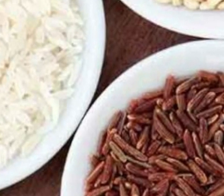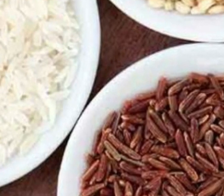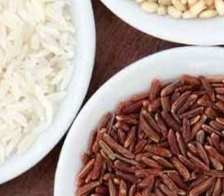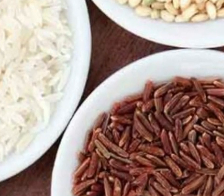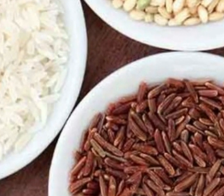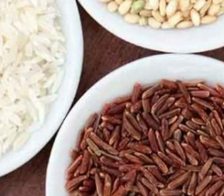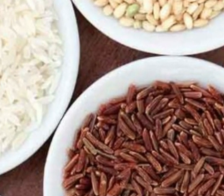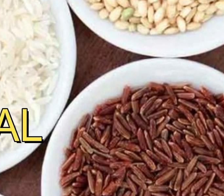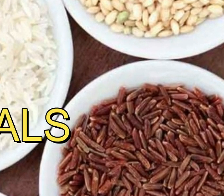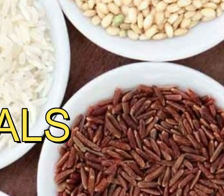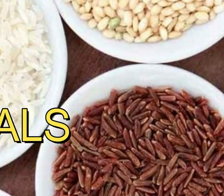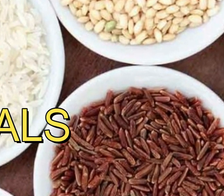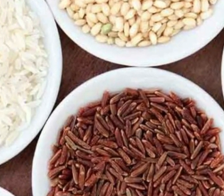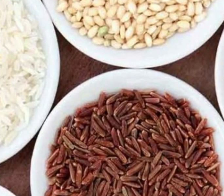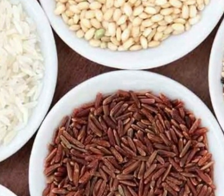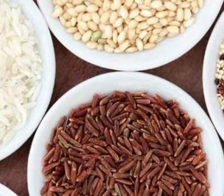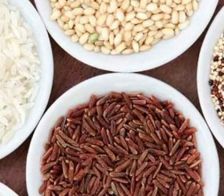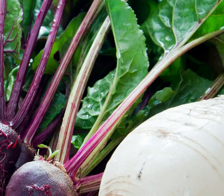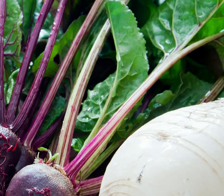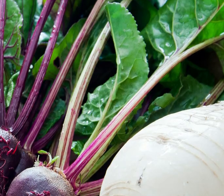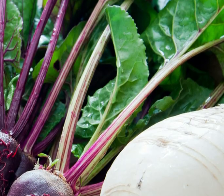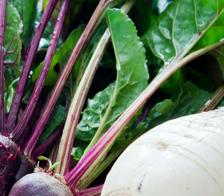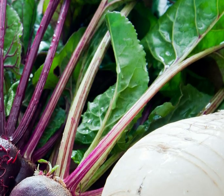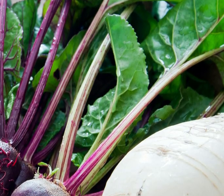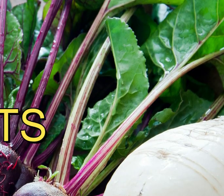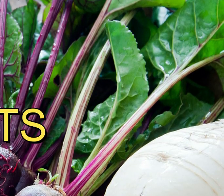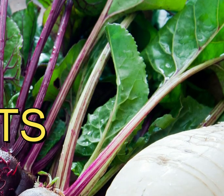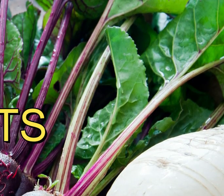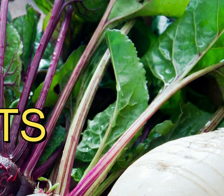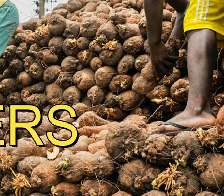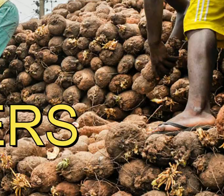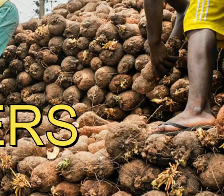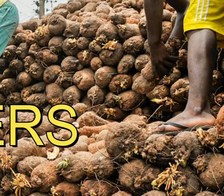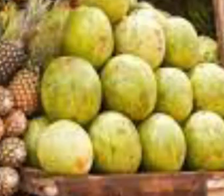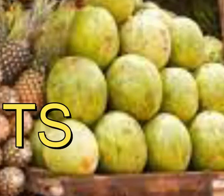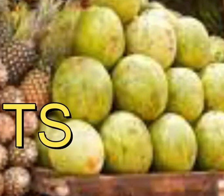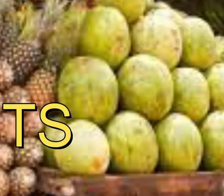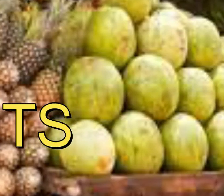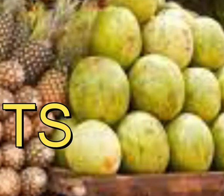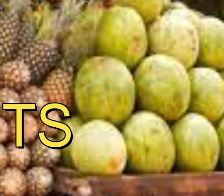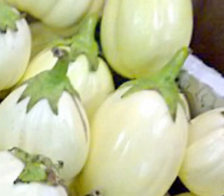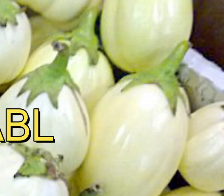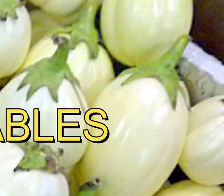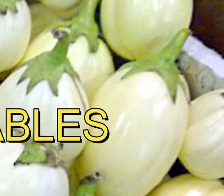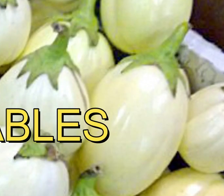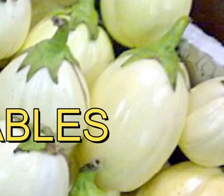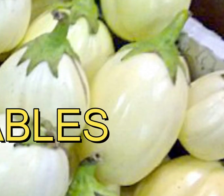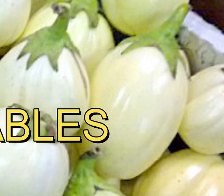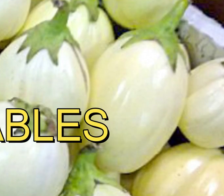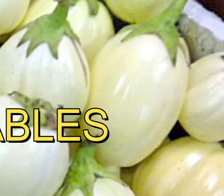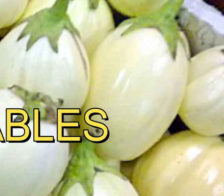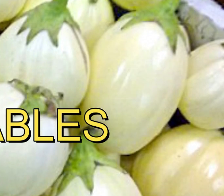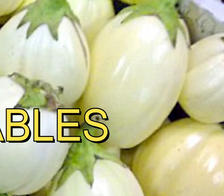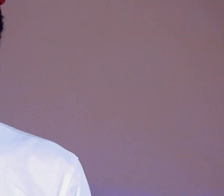20 to 30% of cereal and 20 to 50% of roots, tubers, fruits and vegetables